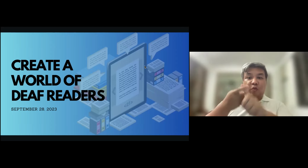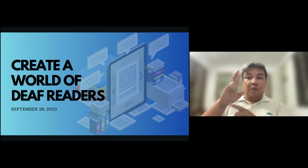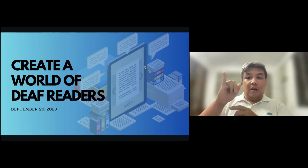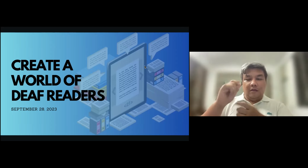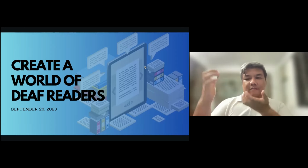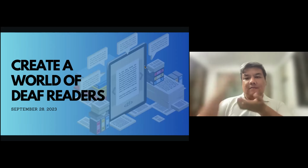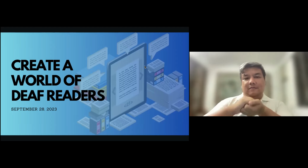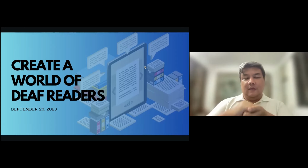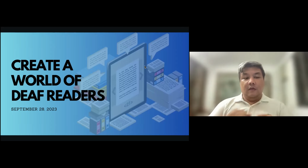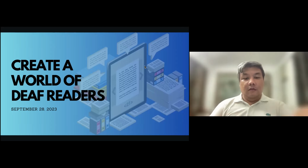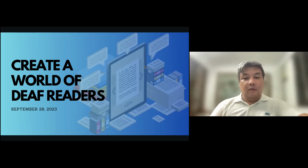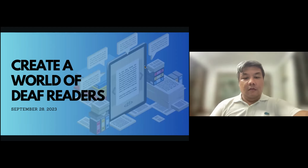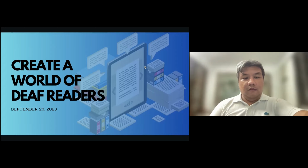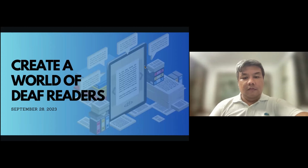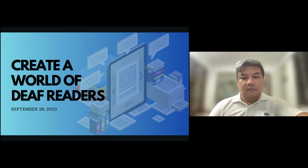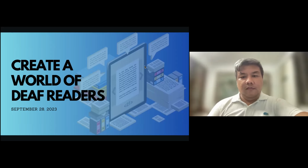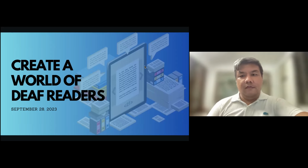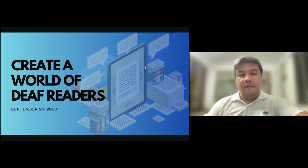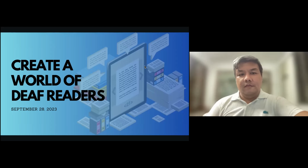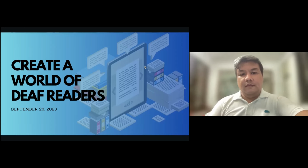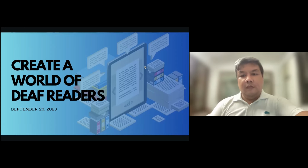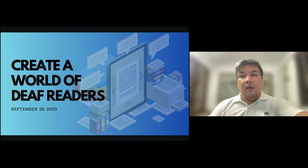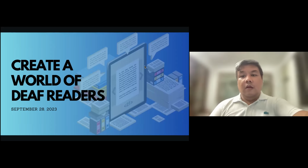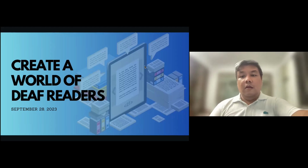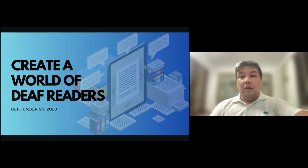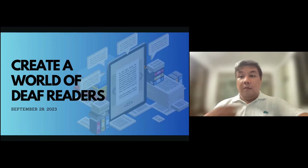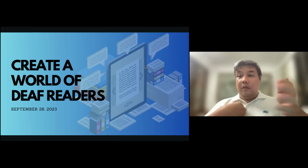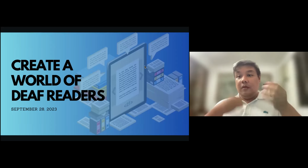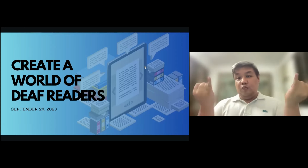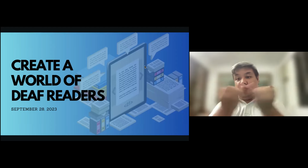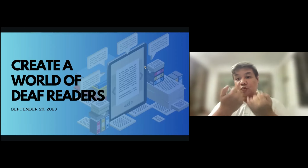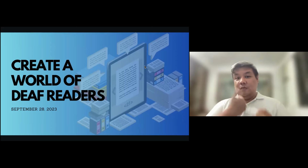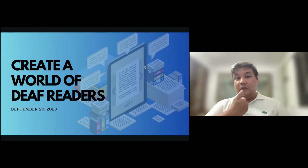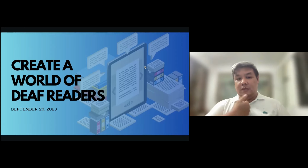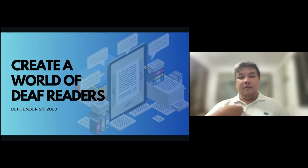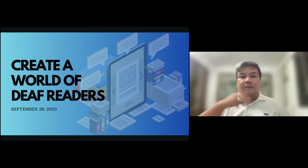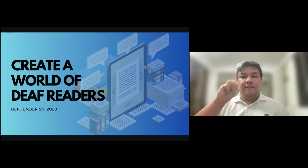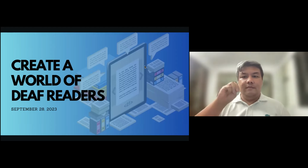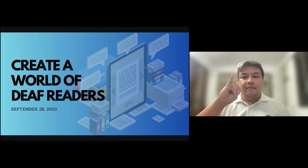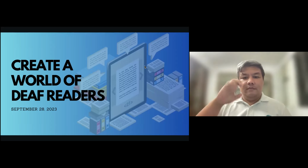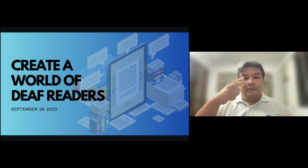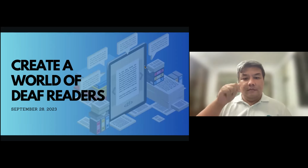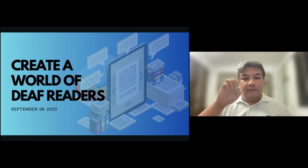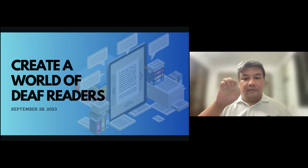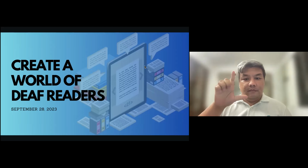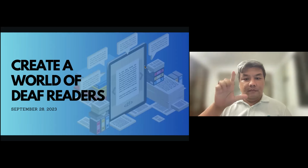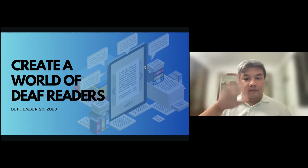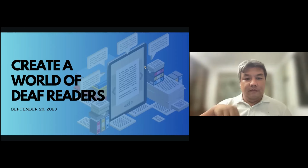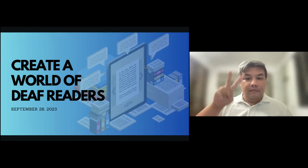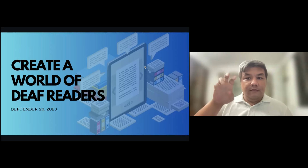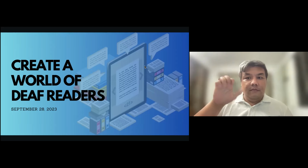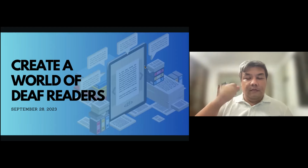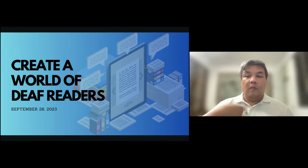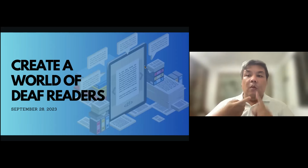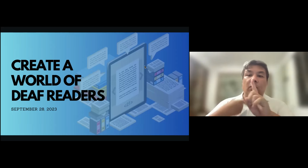with ACR through Chris, and then we became partners to do this great project. My name, let me